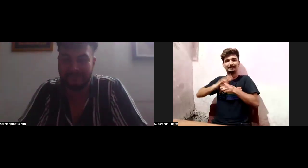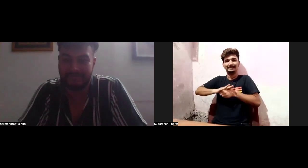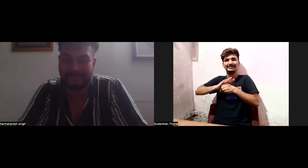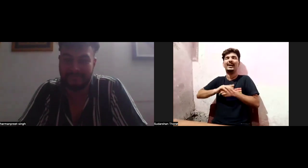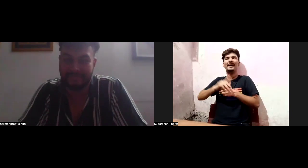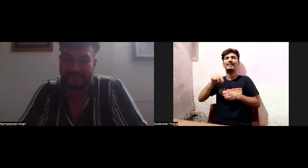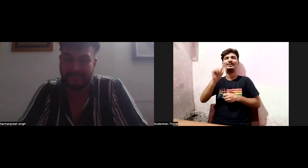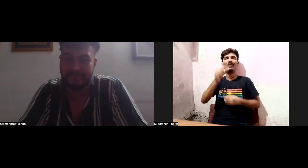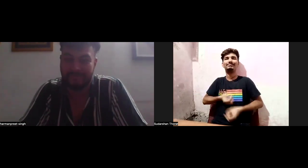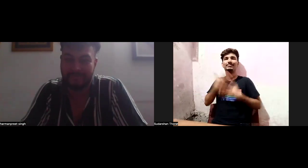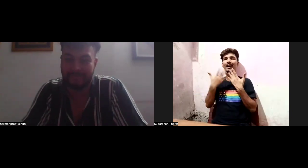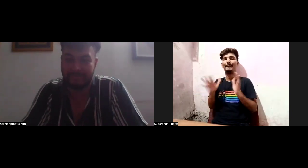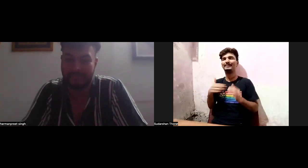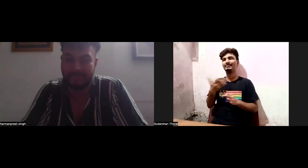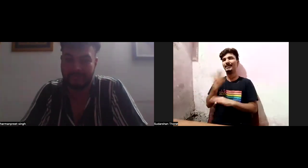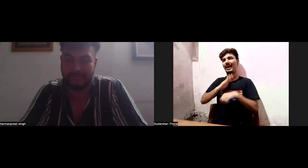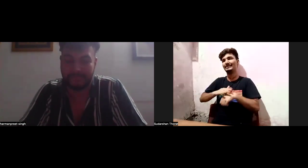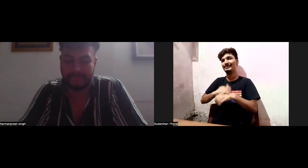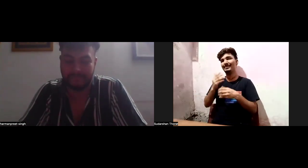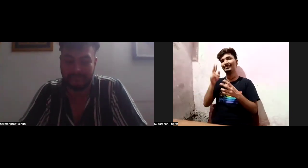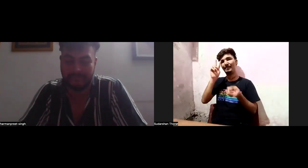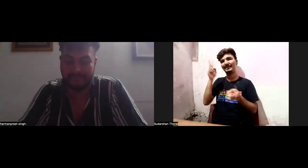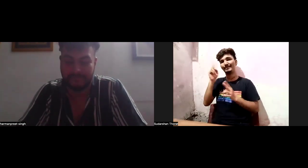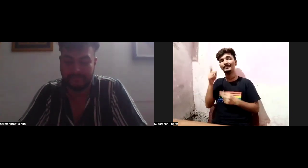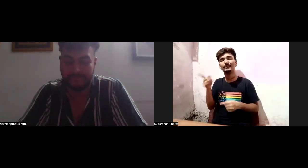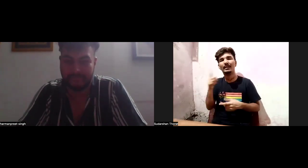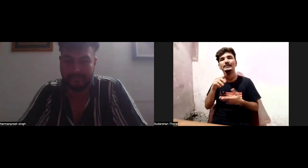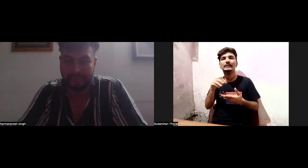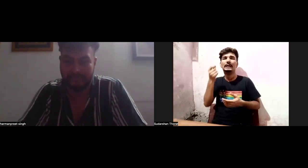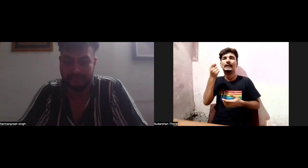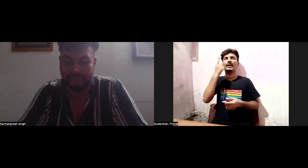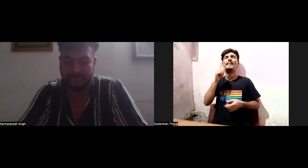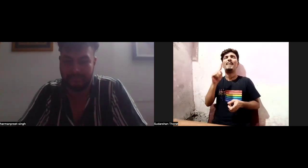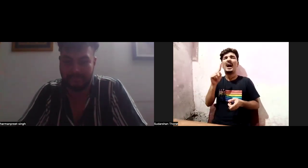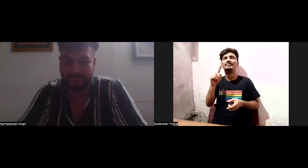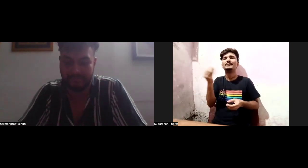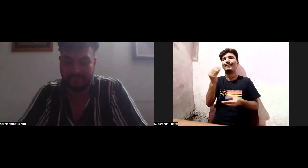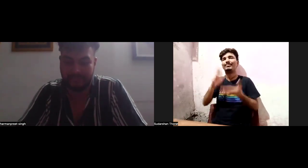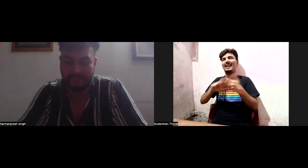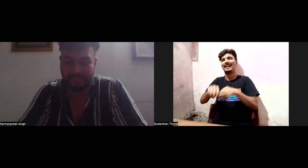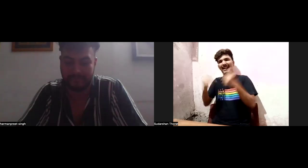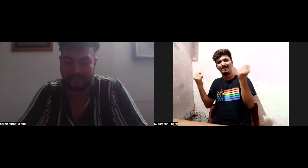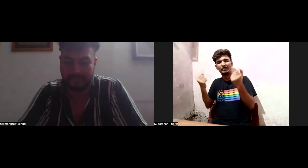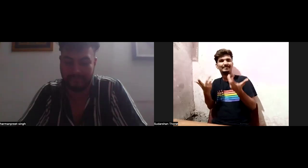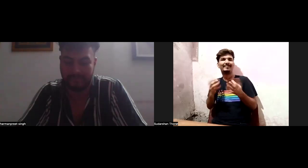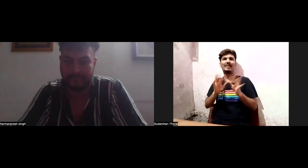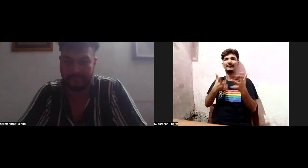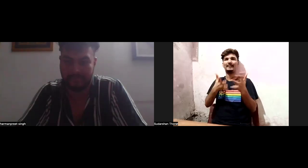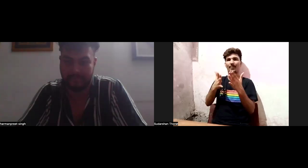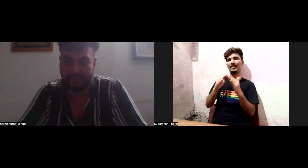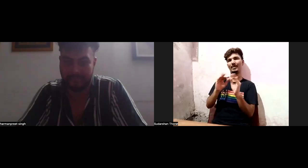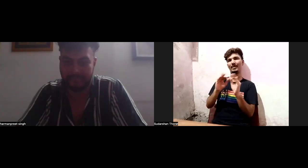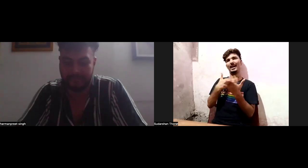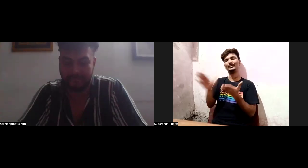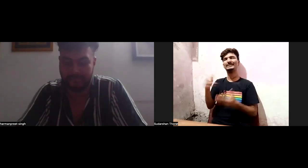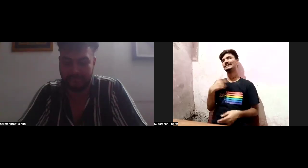their spouses that what they want, some people don't. So this is the human hurt condition where people face challenges, and